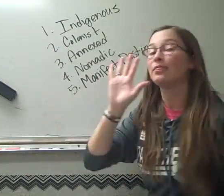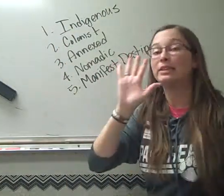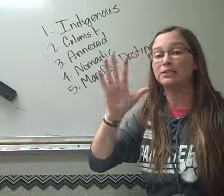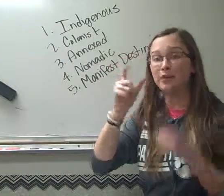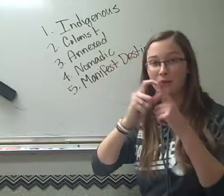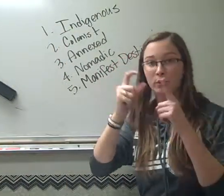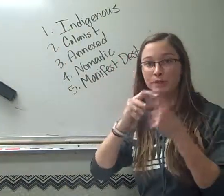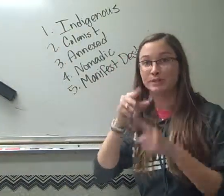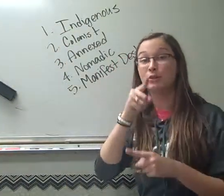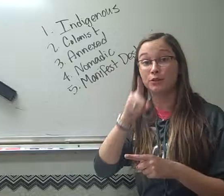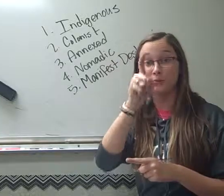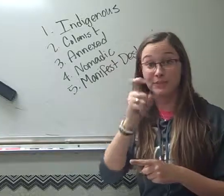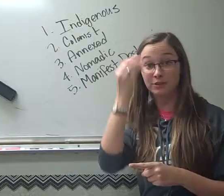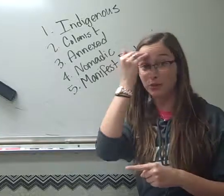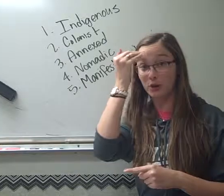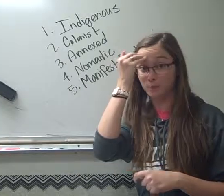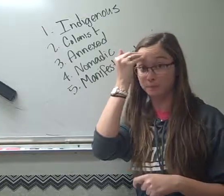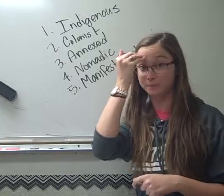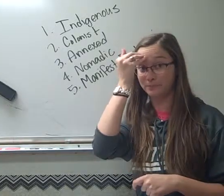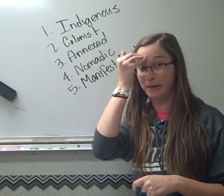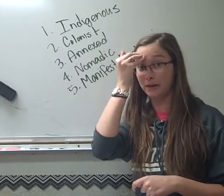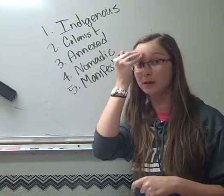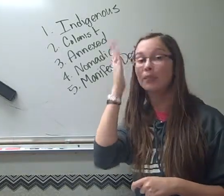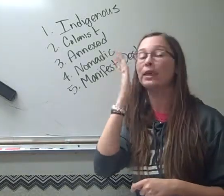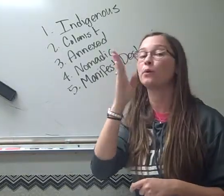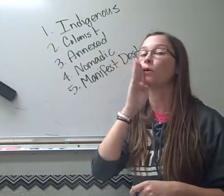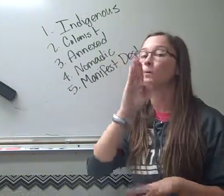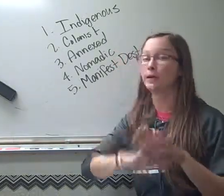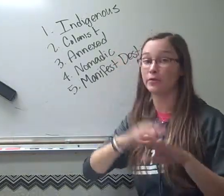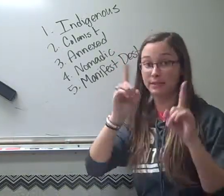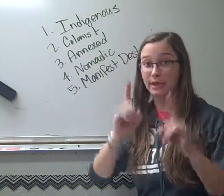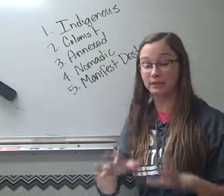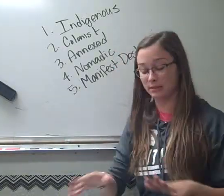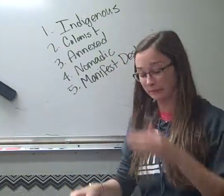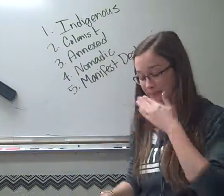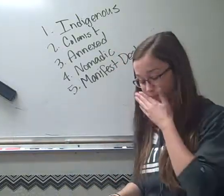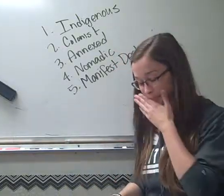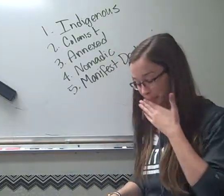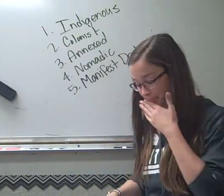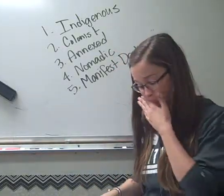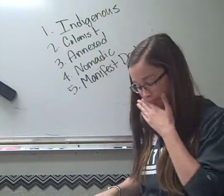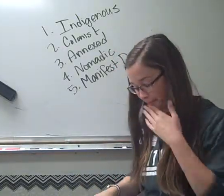These 5 words you need to know, okay? They will be on the test.